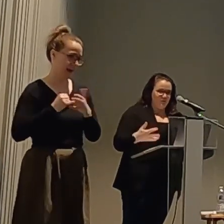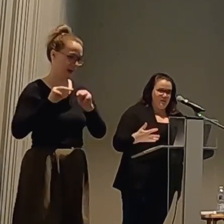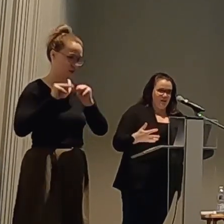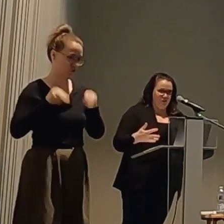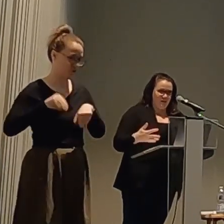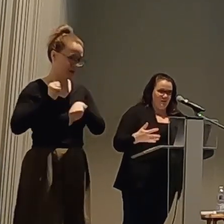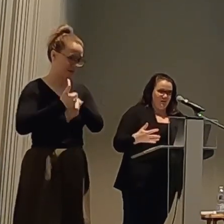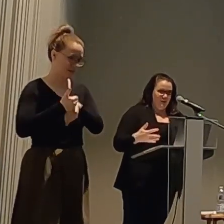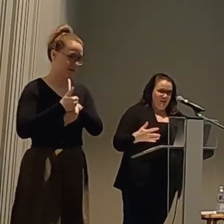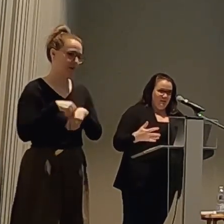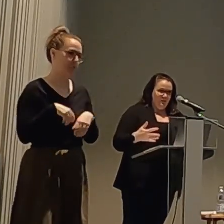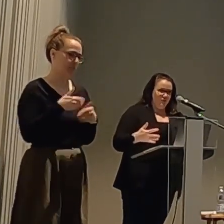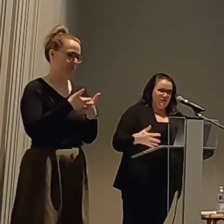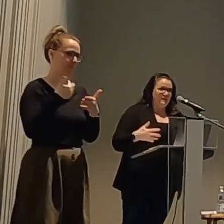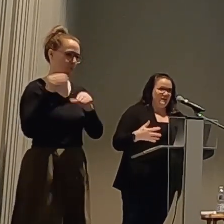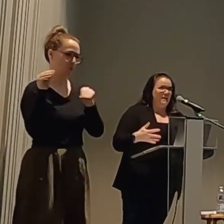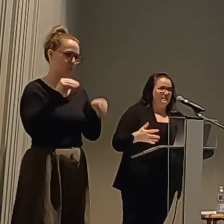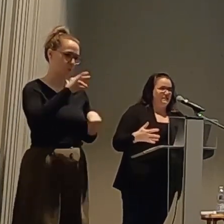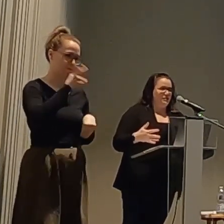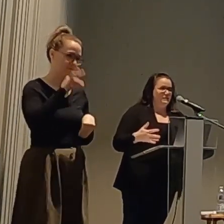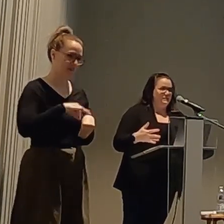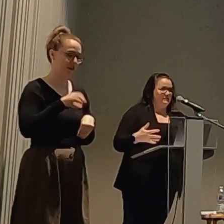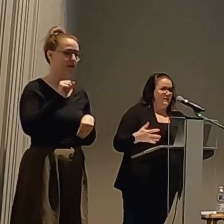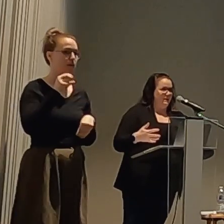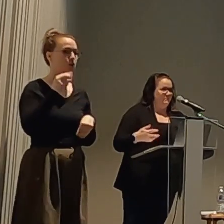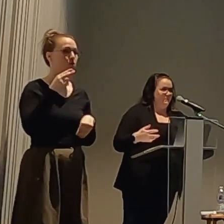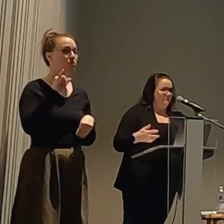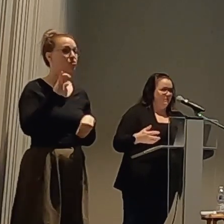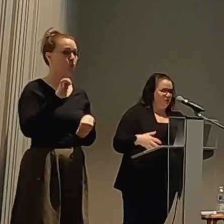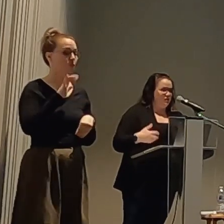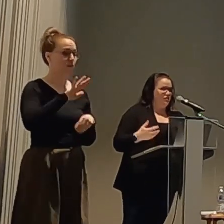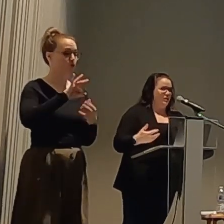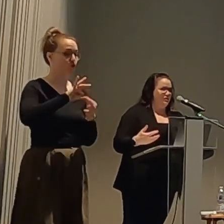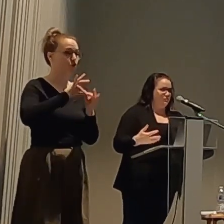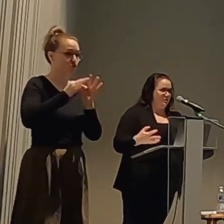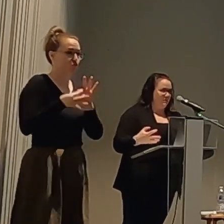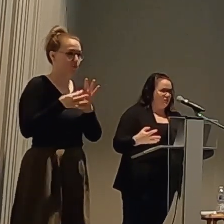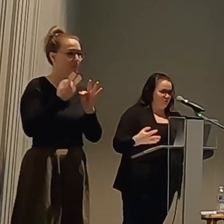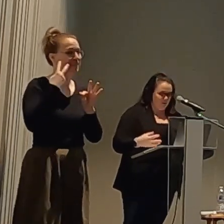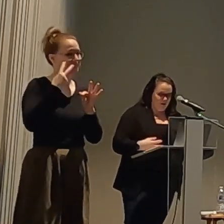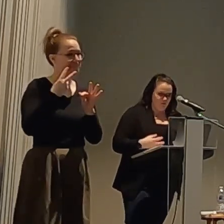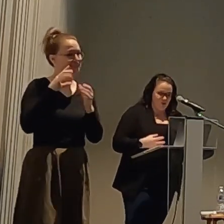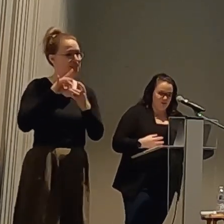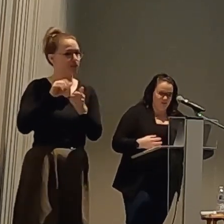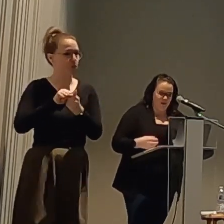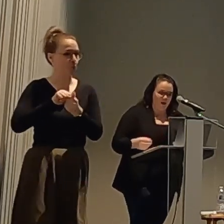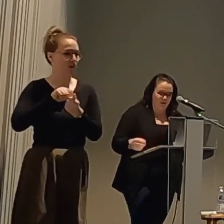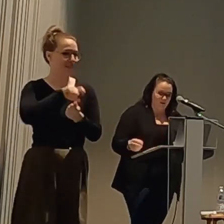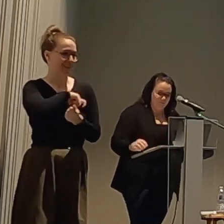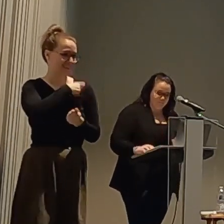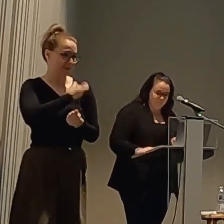her interpretation, you'll see the composition is the same, but she's changed one major thing, which is the color.